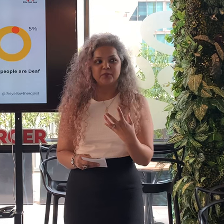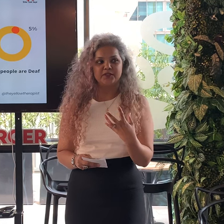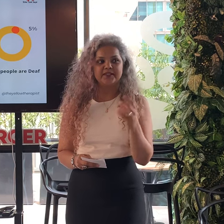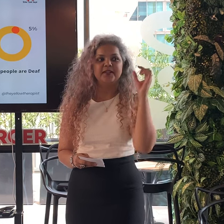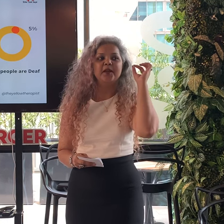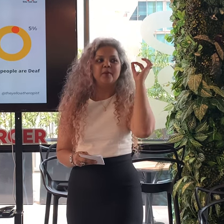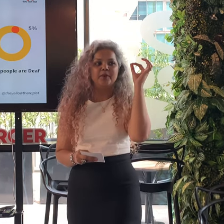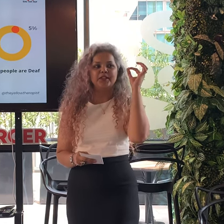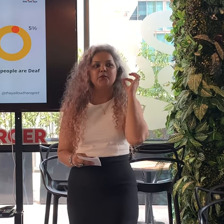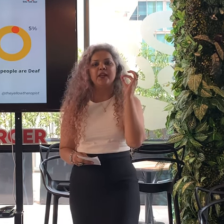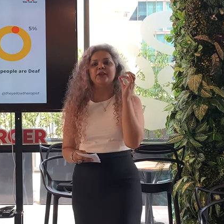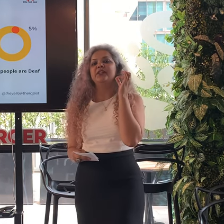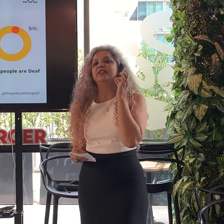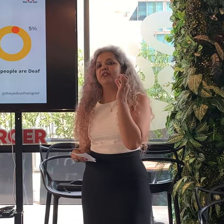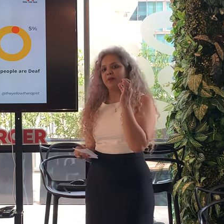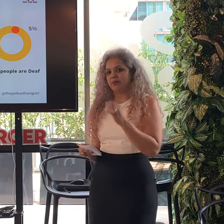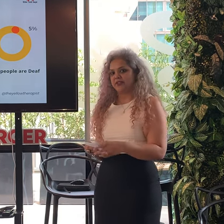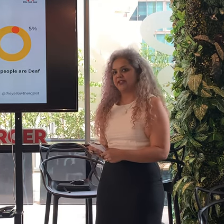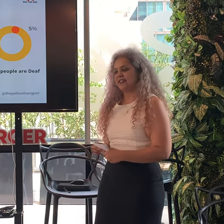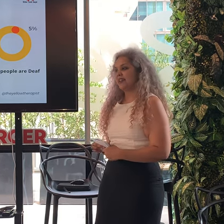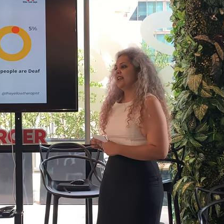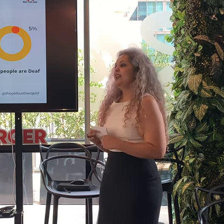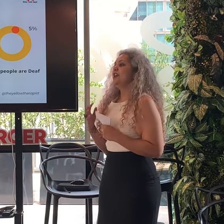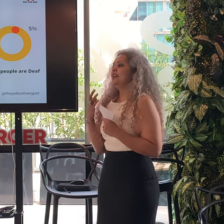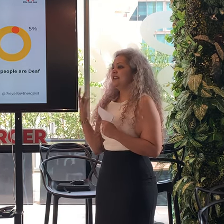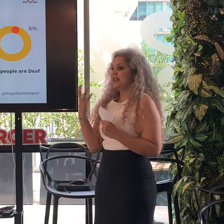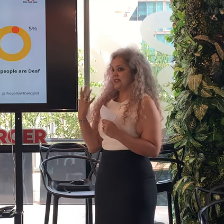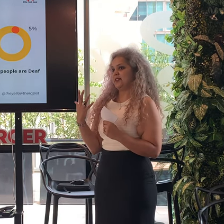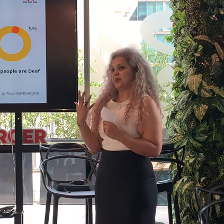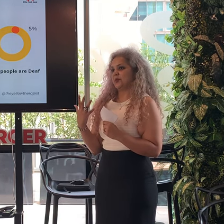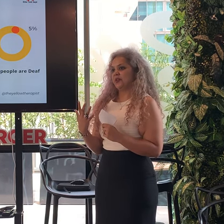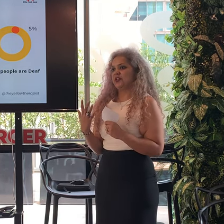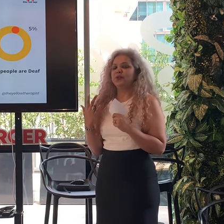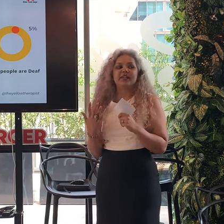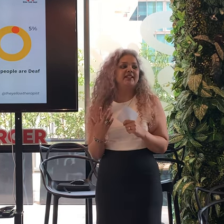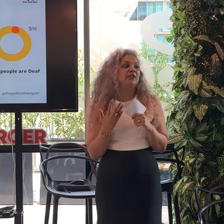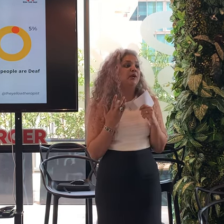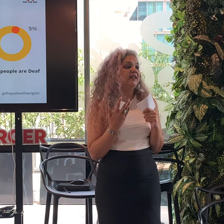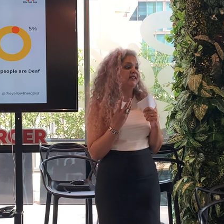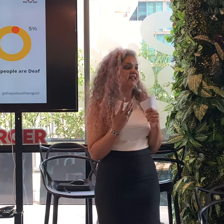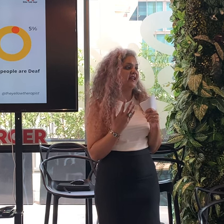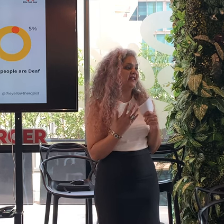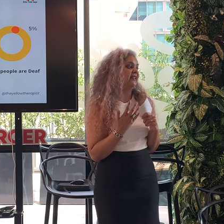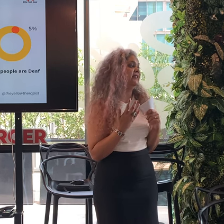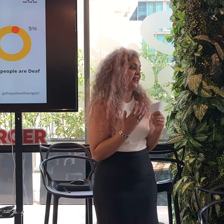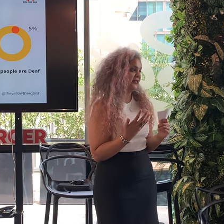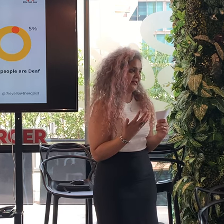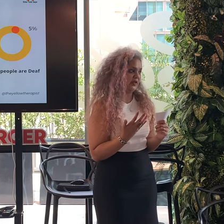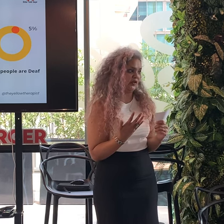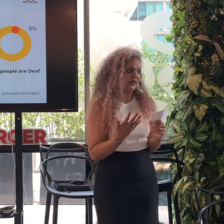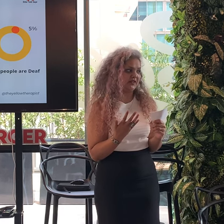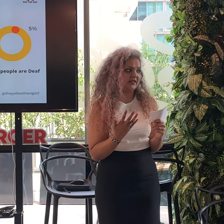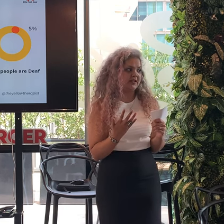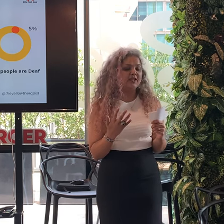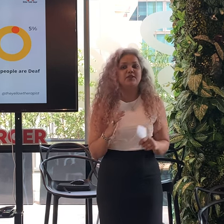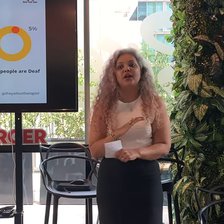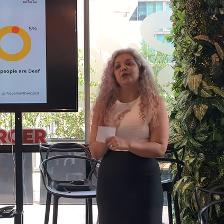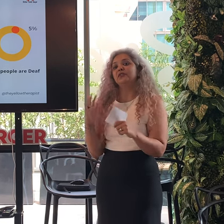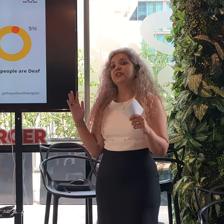person. But when you give numbers, it hits you. You understand the intensity of it. So out of the